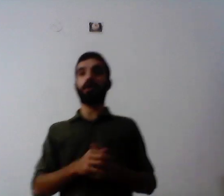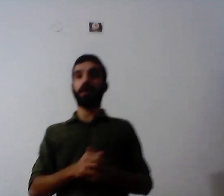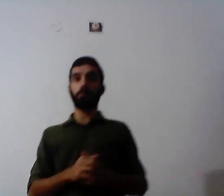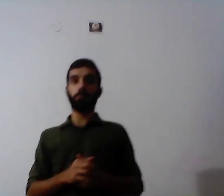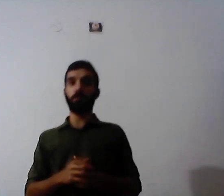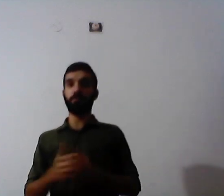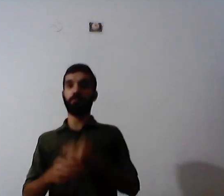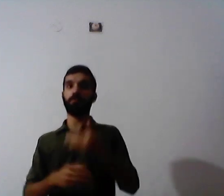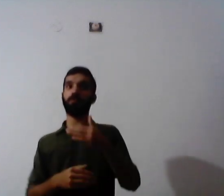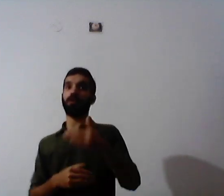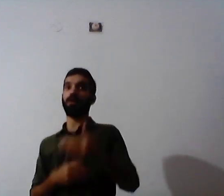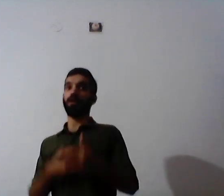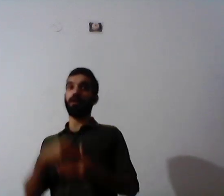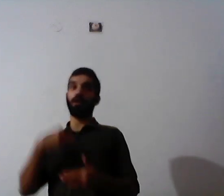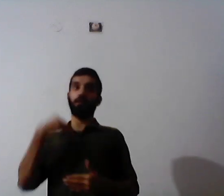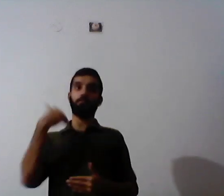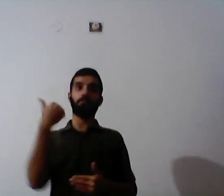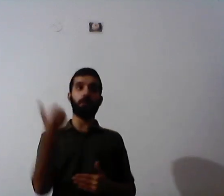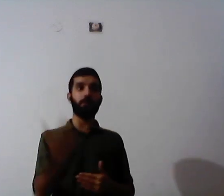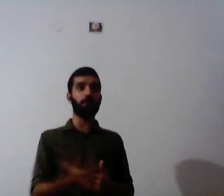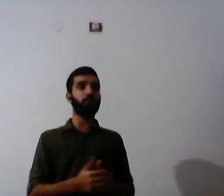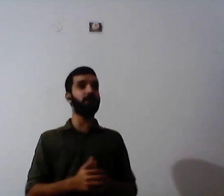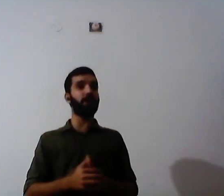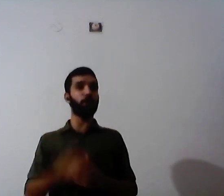capable of coming up with a logical